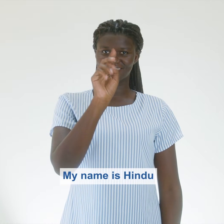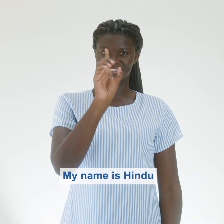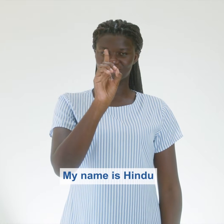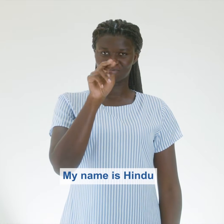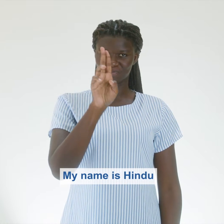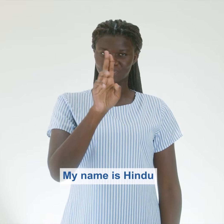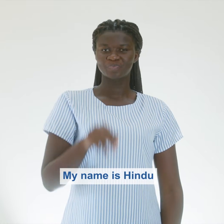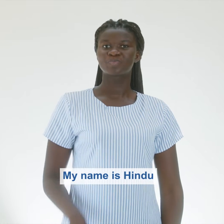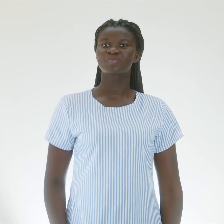Hindu.